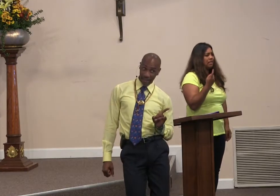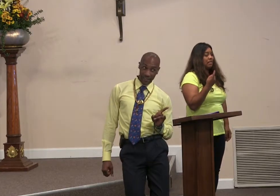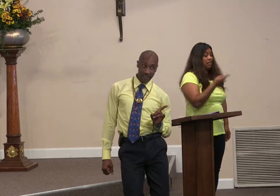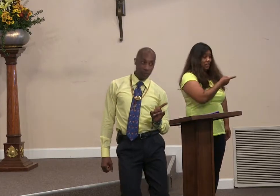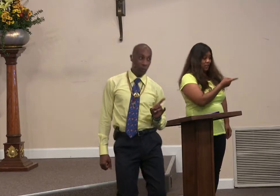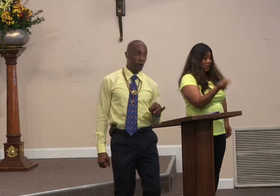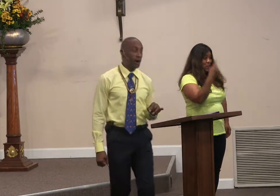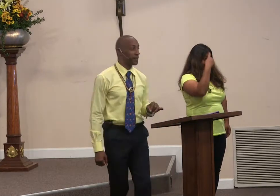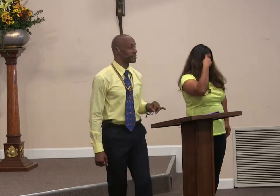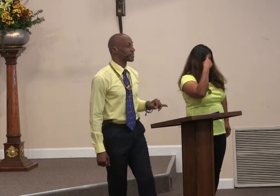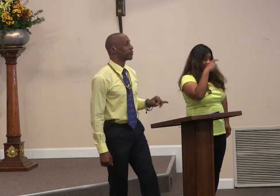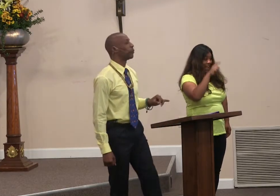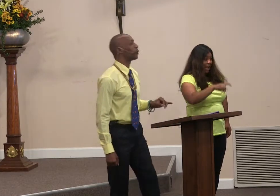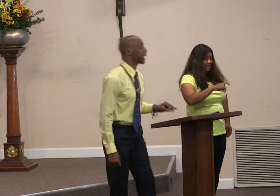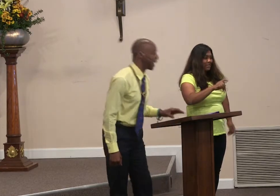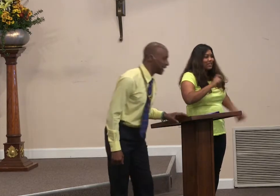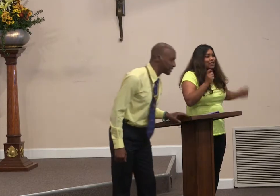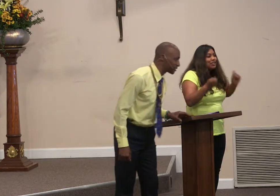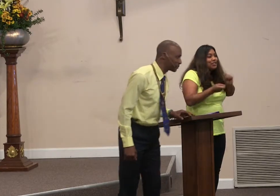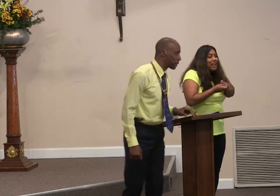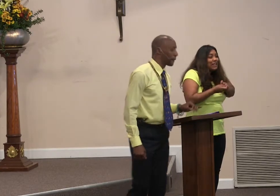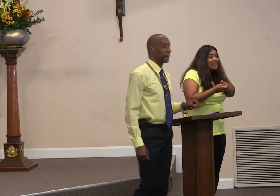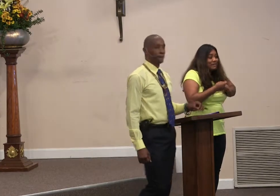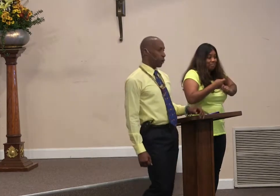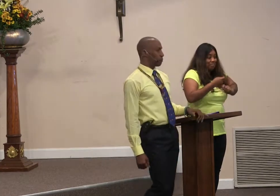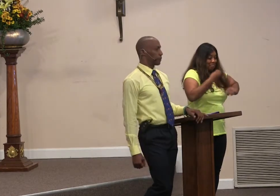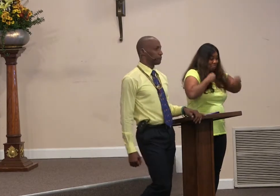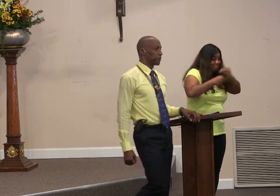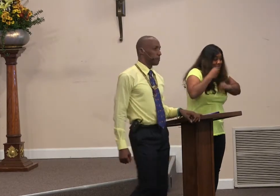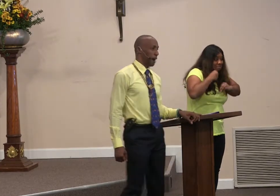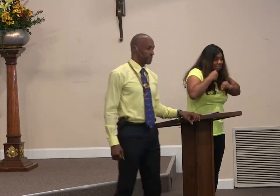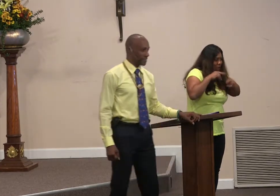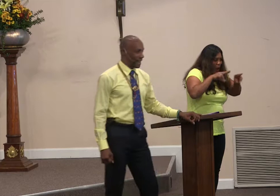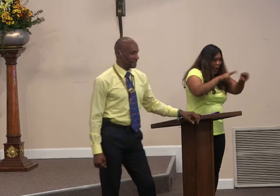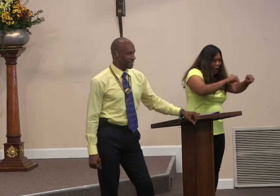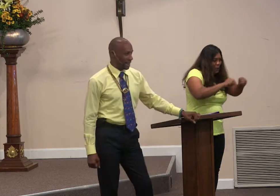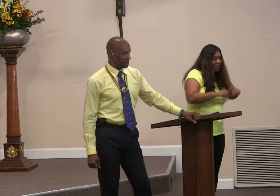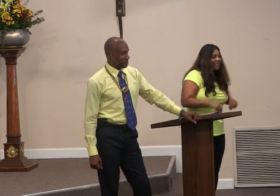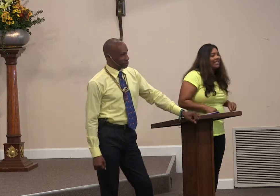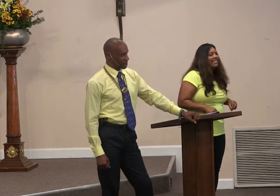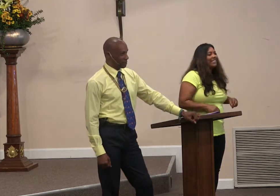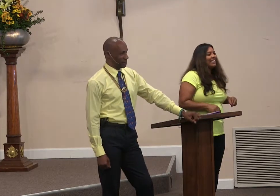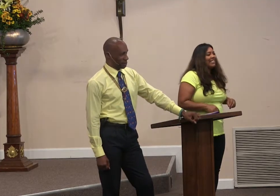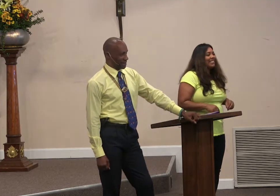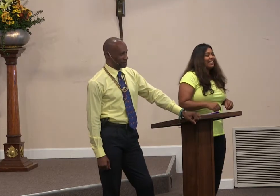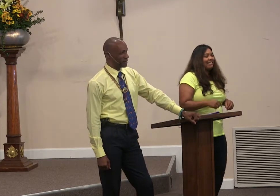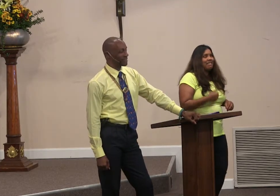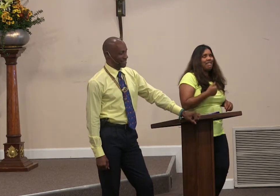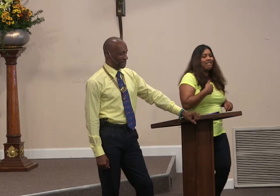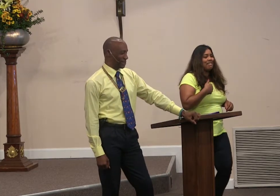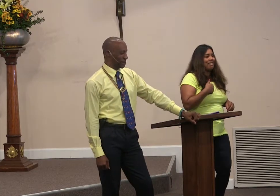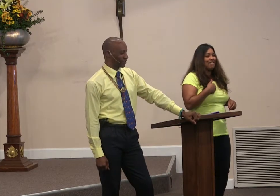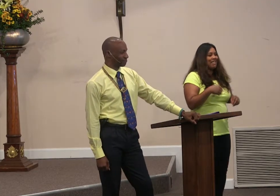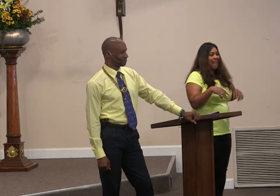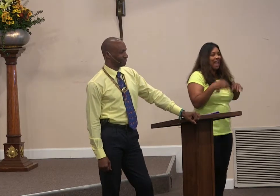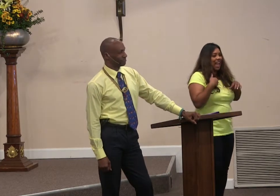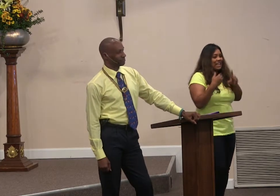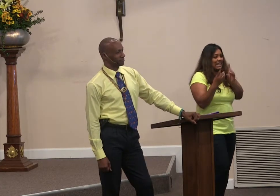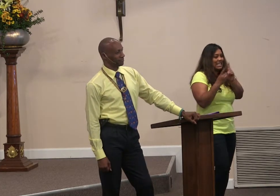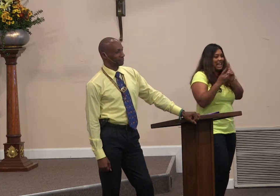think, was what I ate. Nope. My standing date with Krispy Kreme